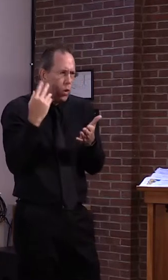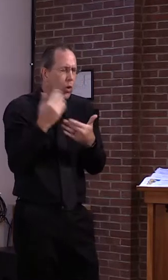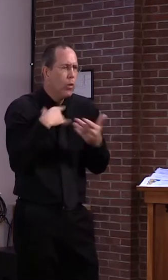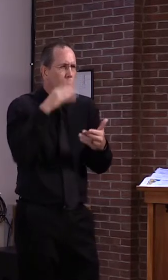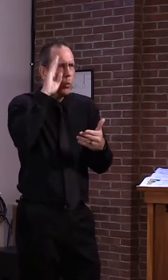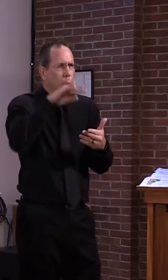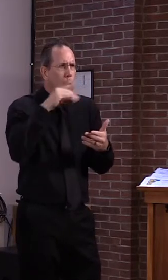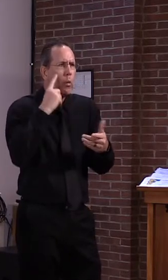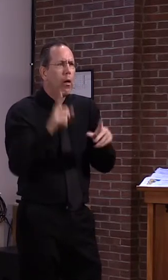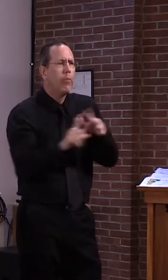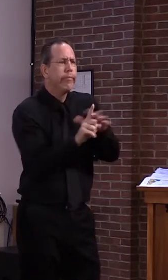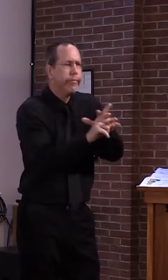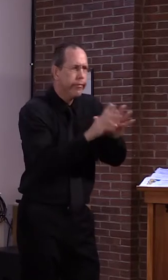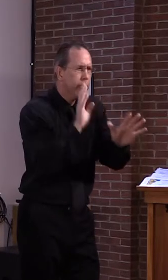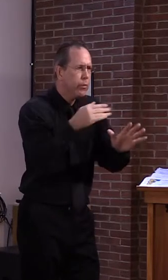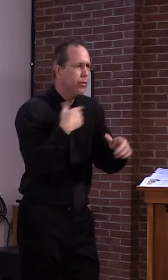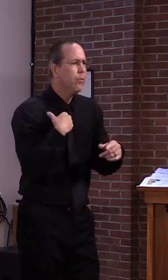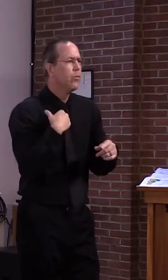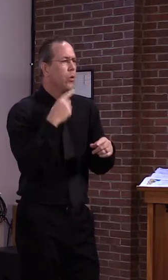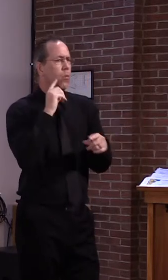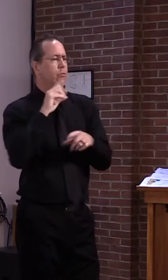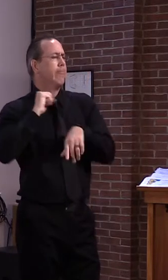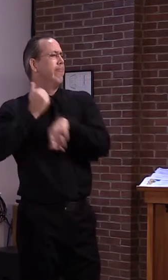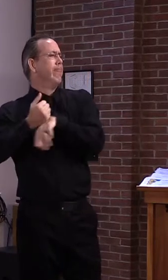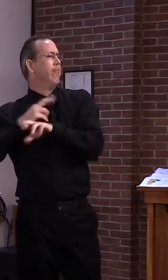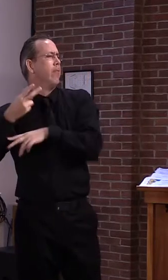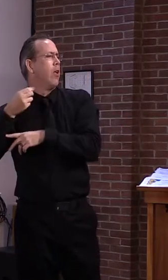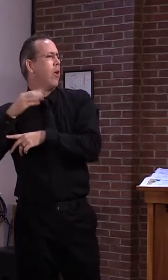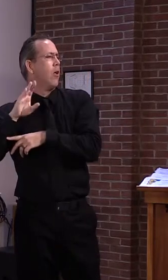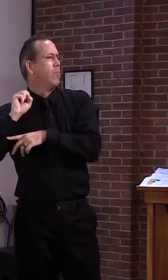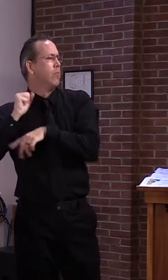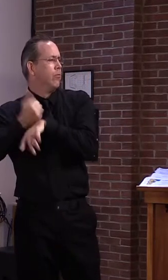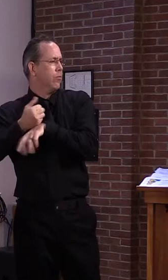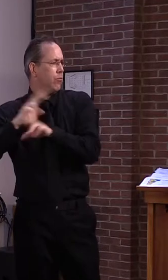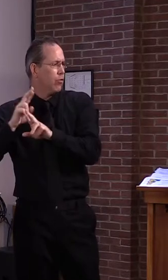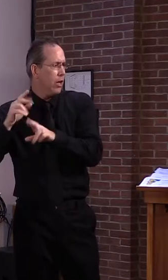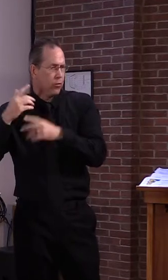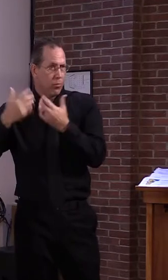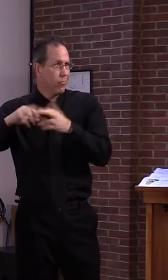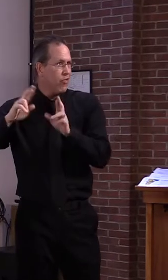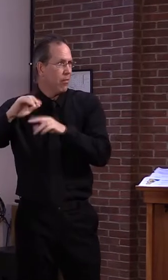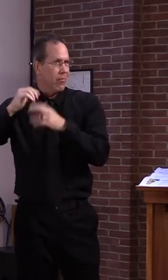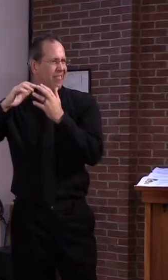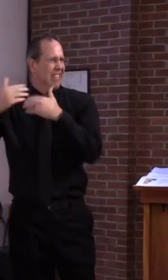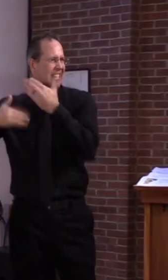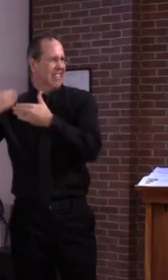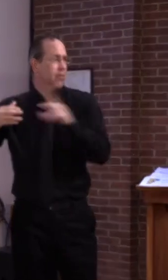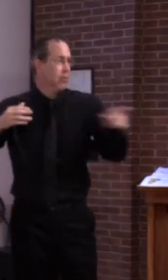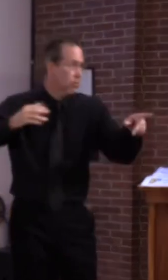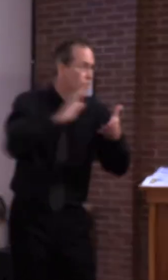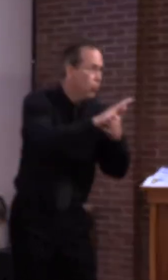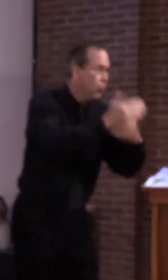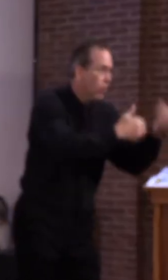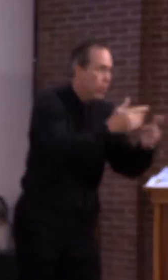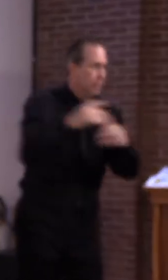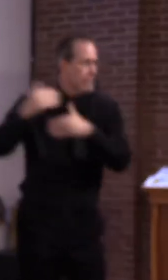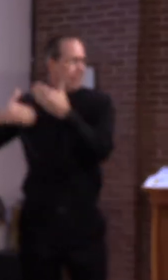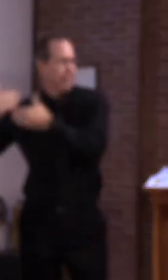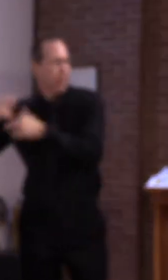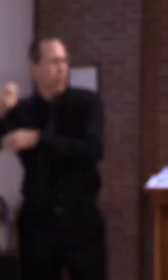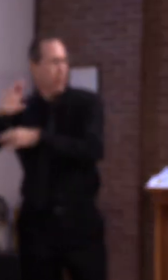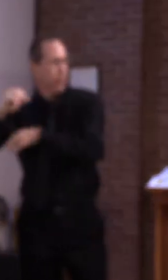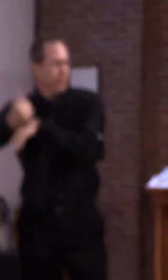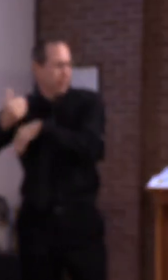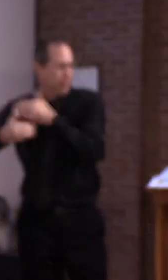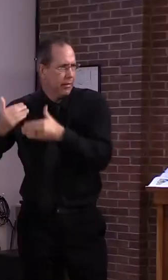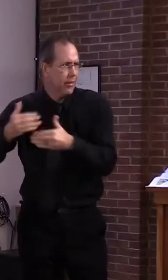coming together and put this plan on the table. This is an unusual, you know, this is a